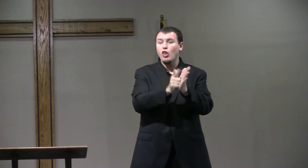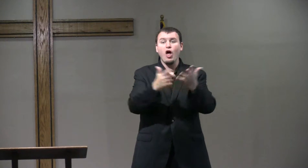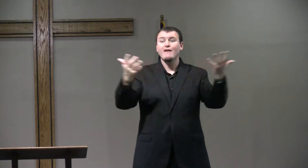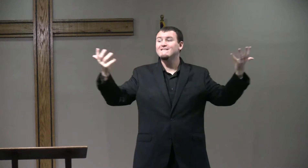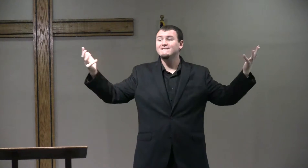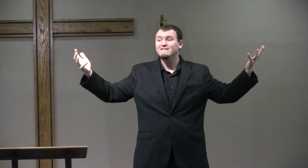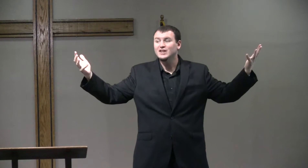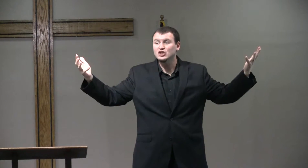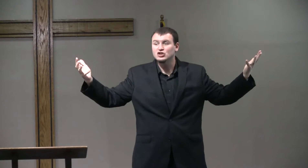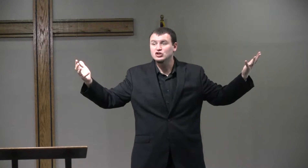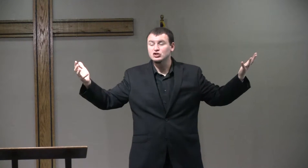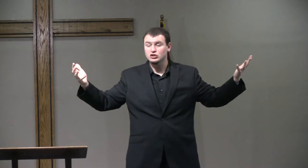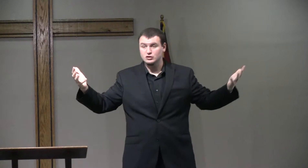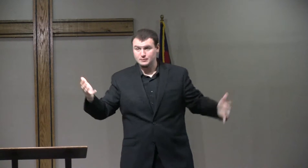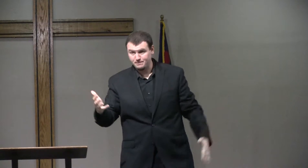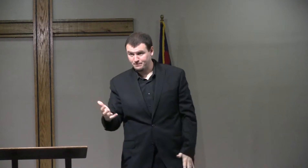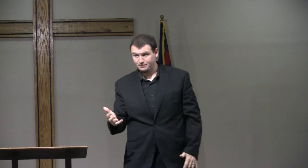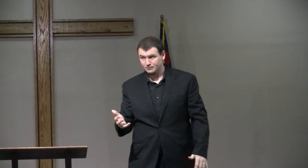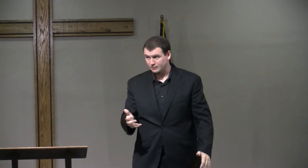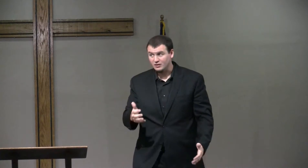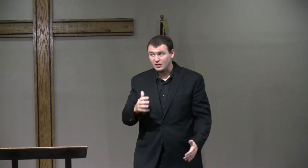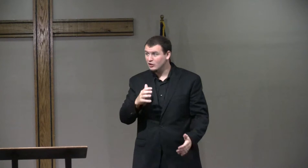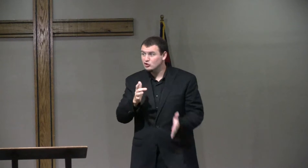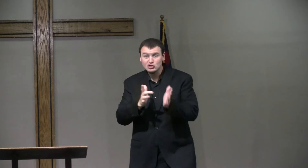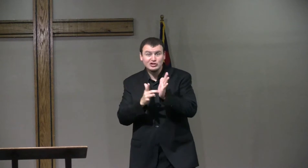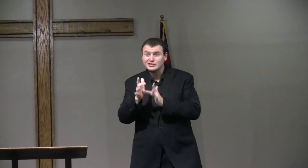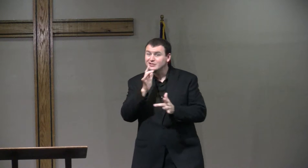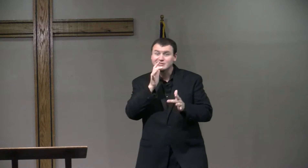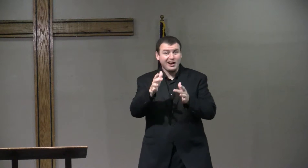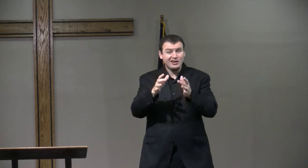there. You've broken the law just by being angry.